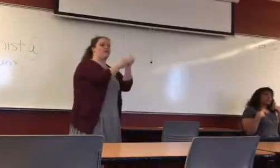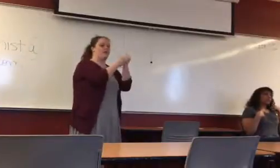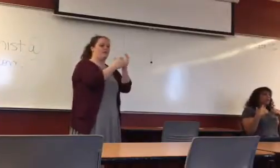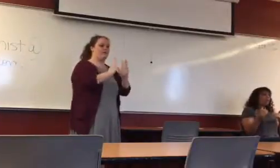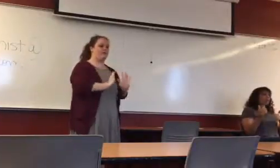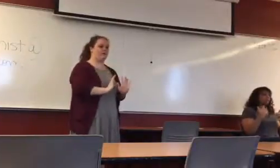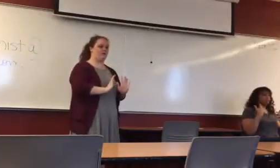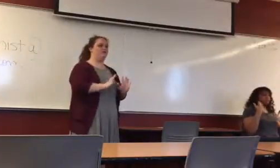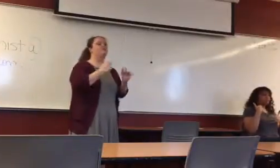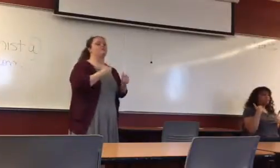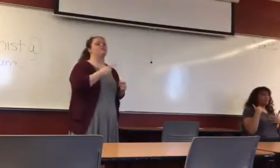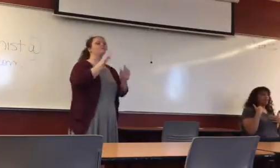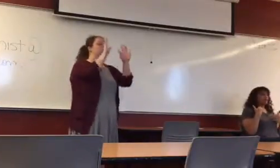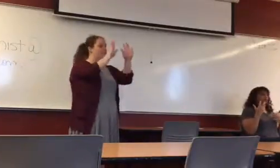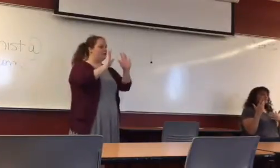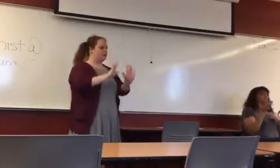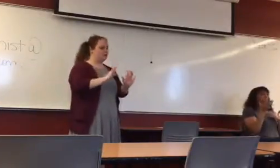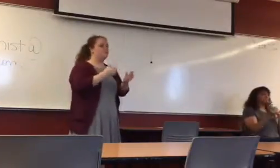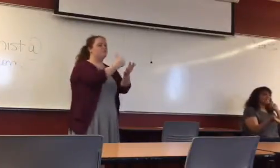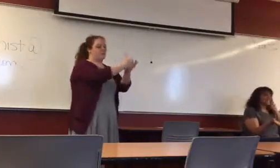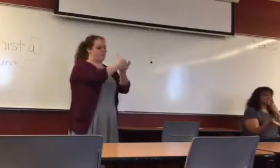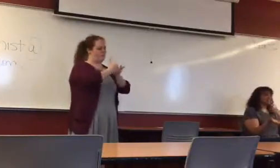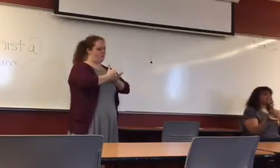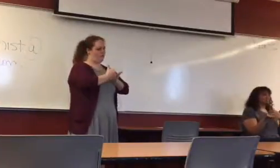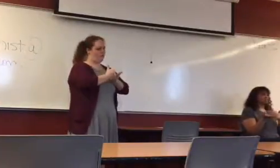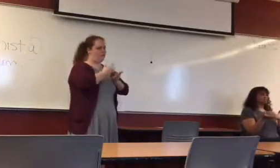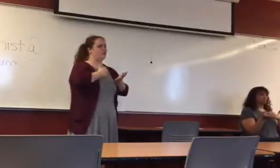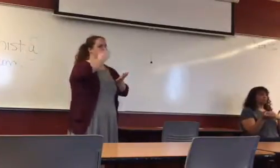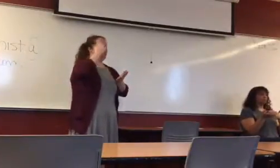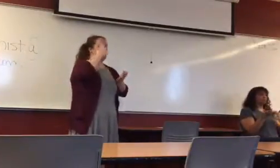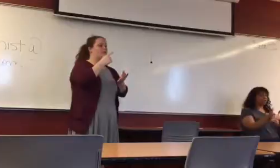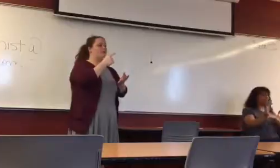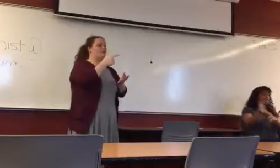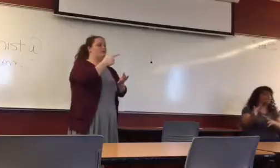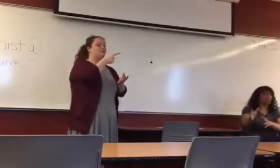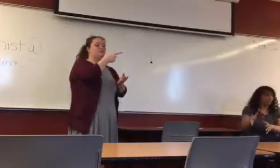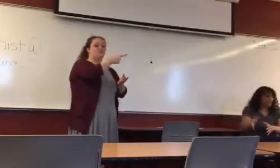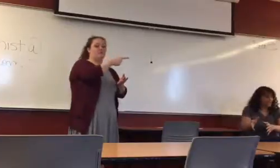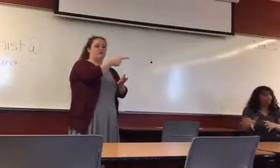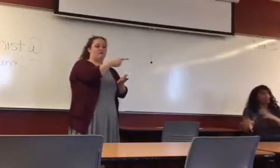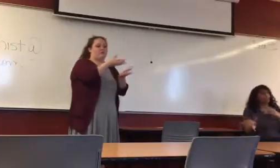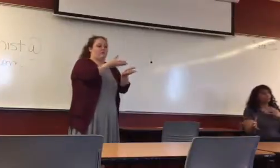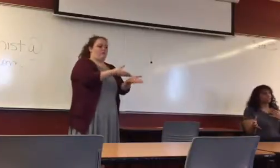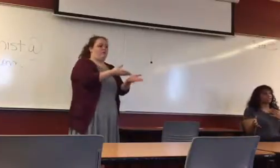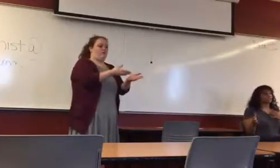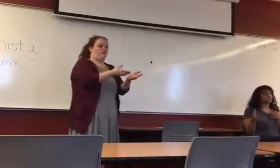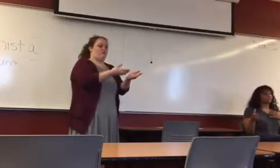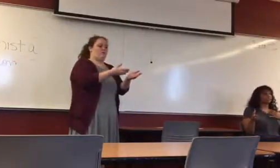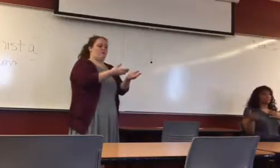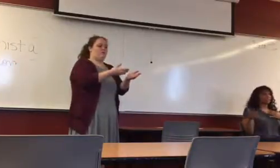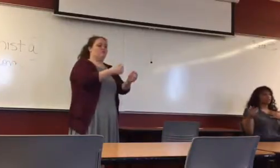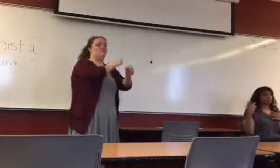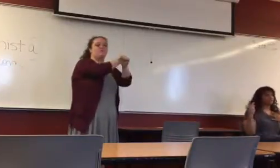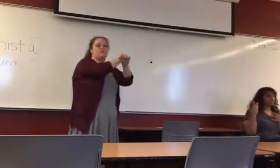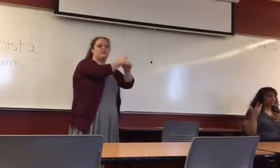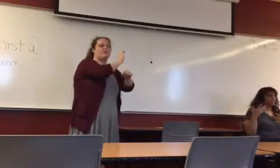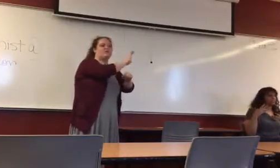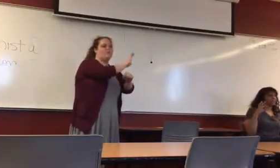so it helped me a lot knowing that she was there to protect her client, but also protect me from doing something